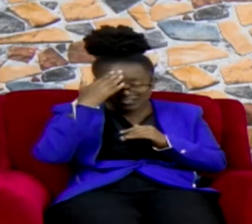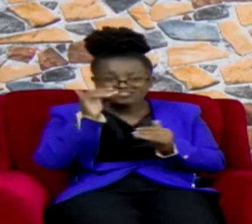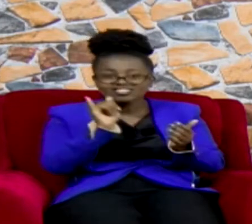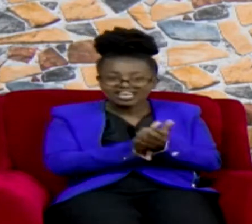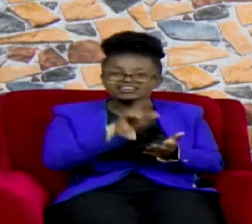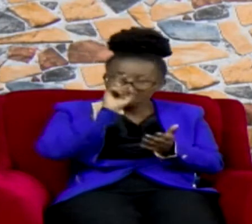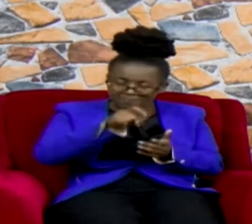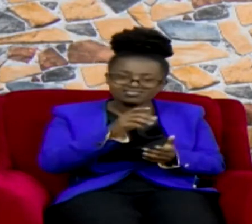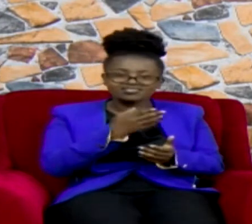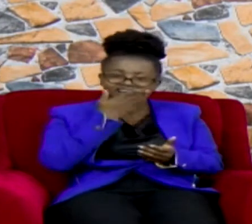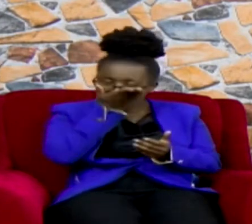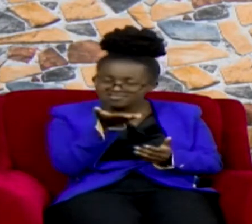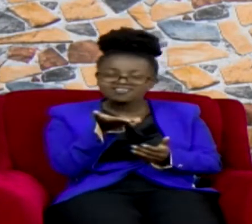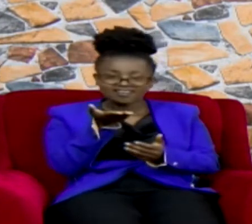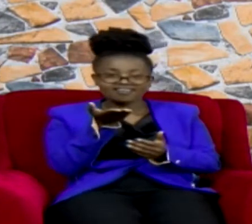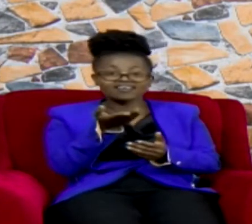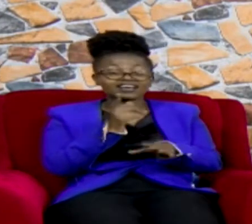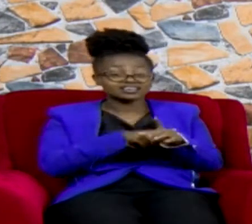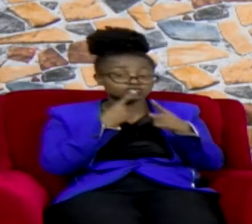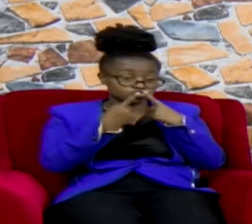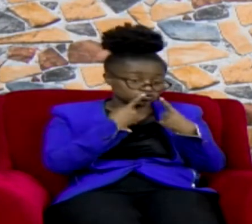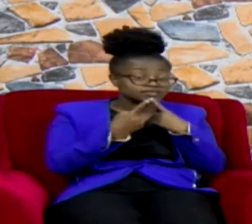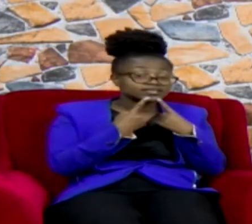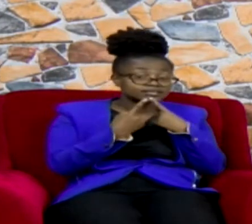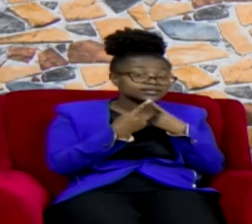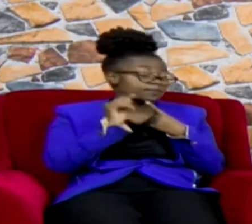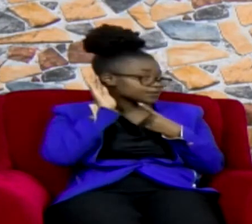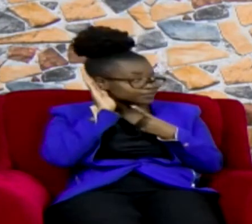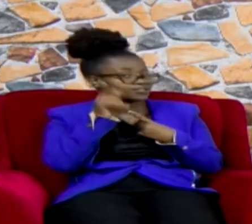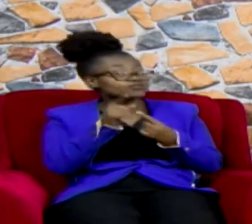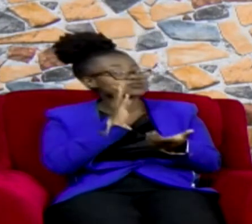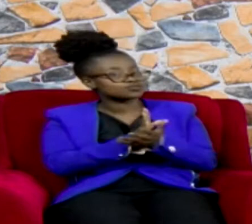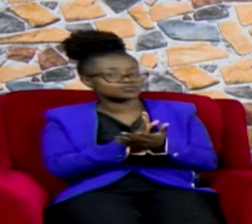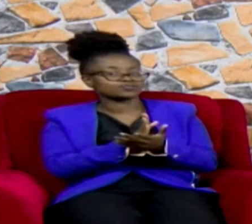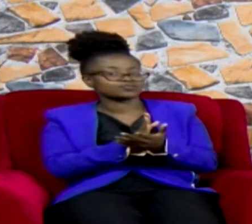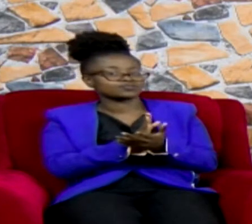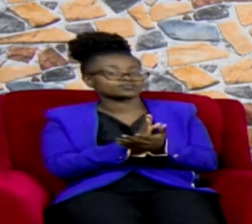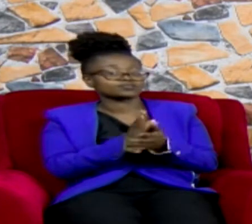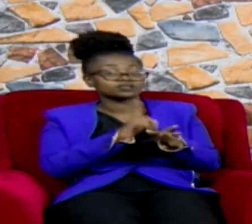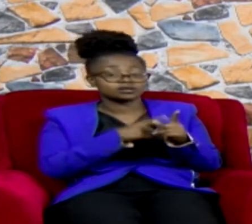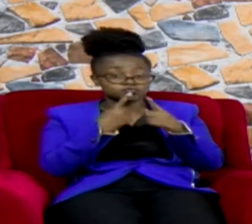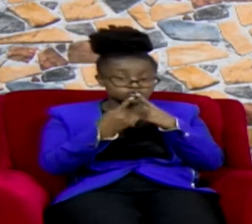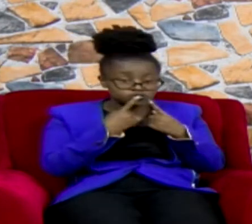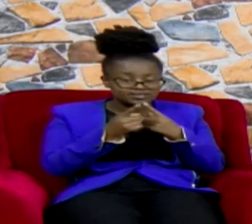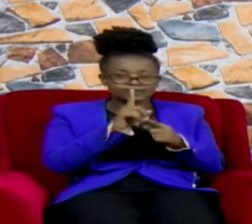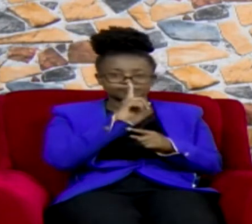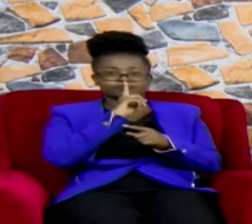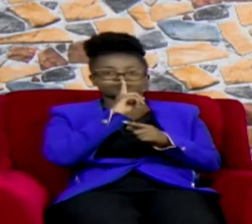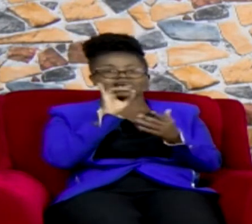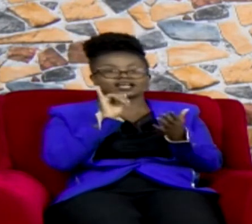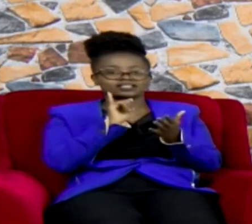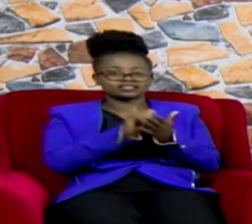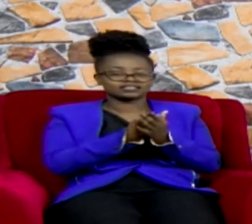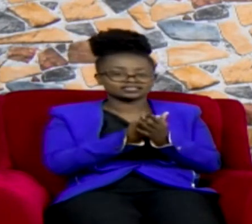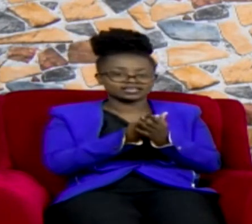for them to respond, right? Simply, when you are speaking, I'm listening to you and keeping quiet. When I speak, you are keeping quiet. Yeah. That's not turn